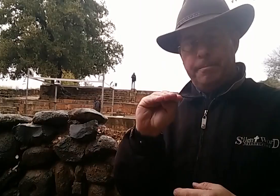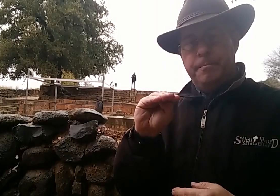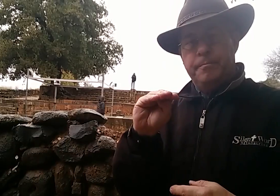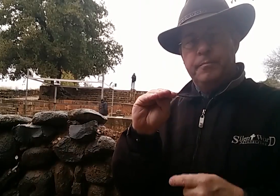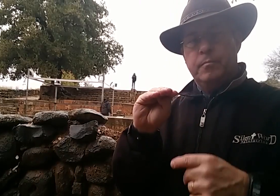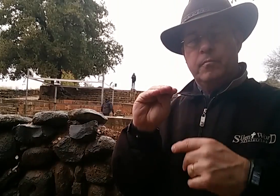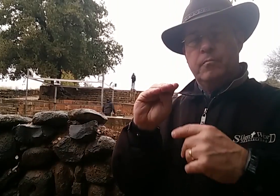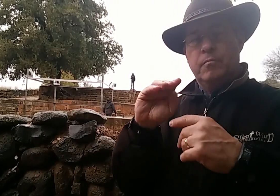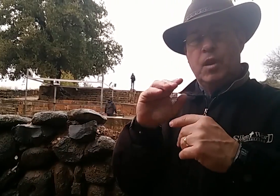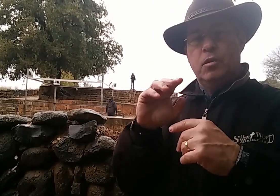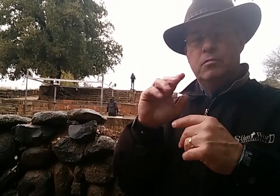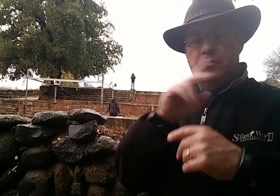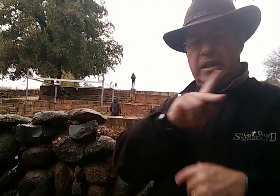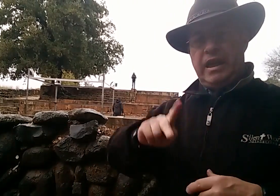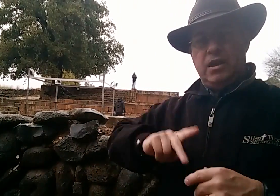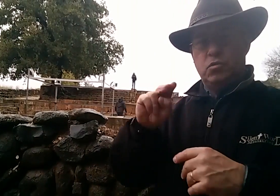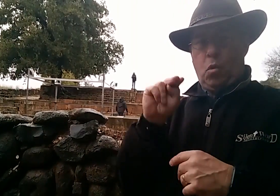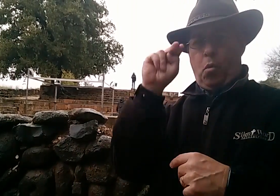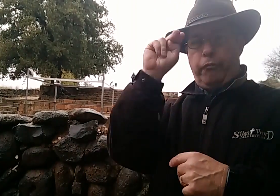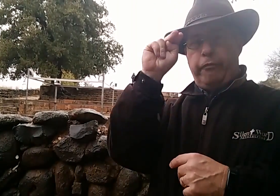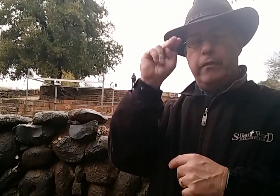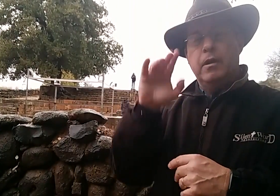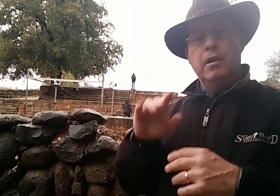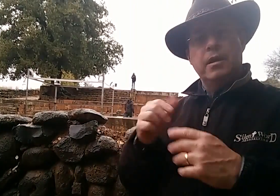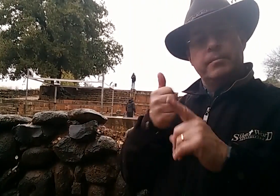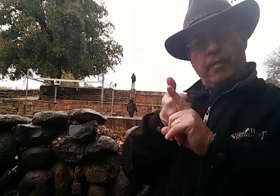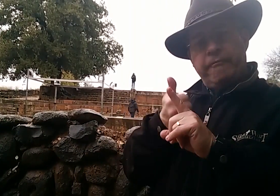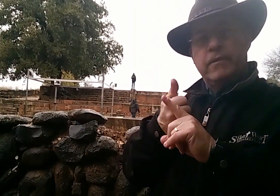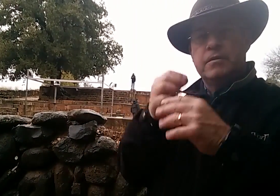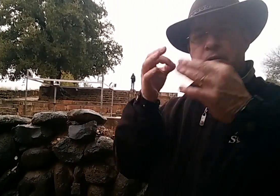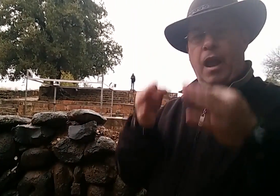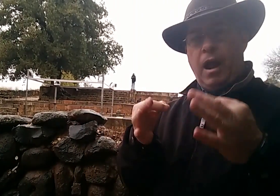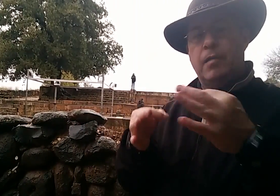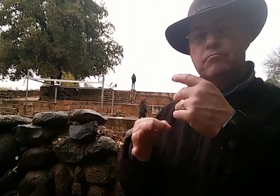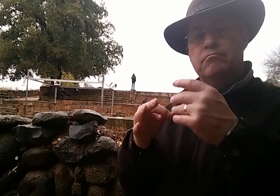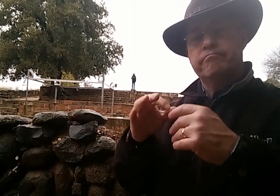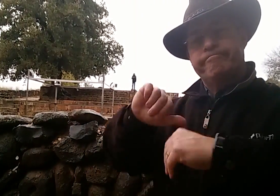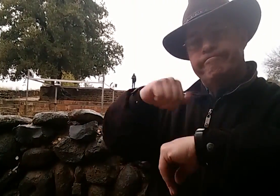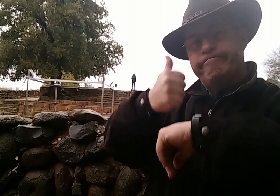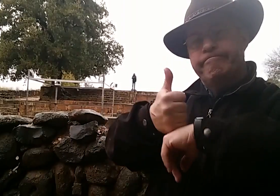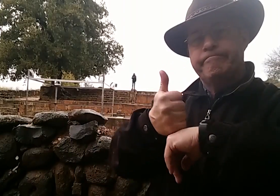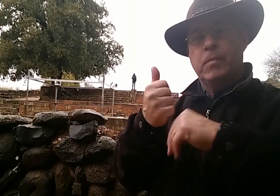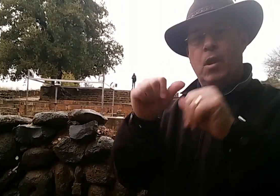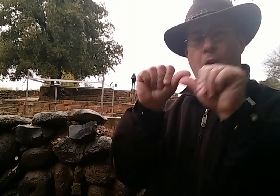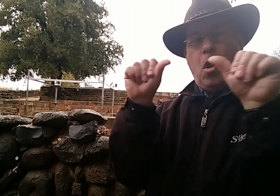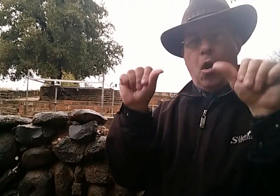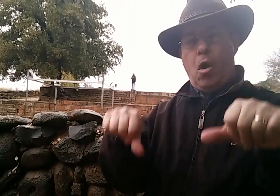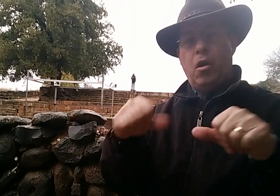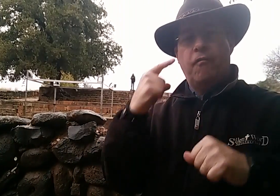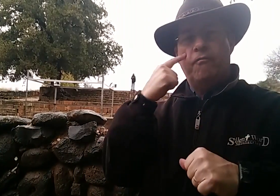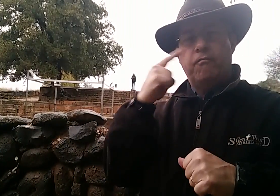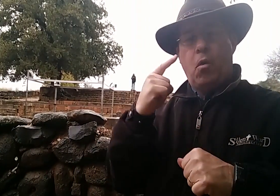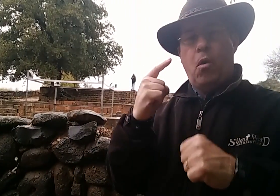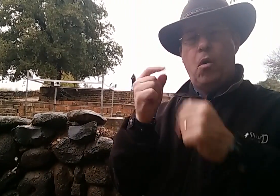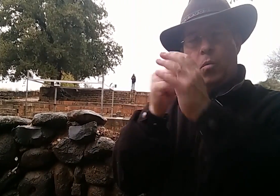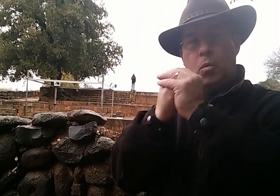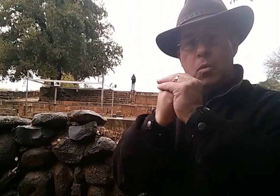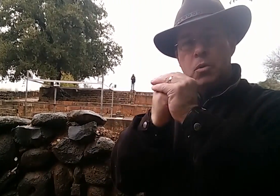this is the place where Jeroboam, the northern king, decided to set up an altar